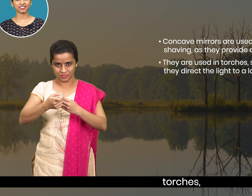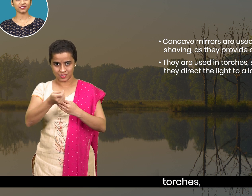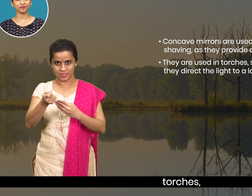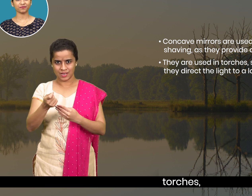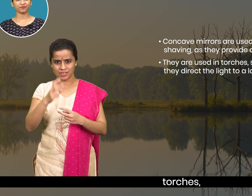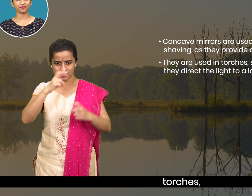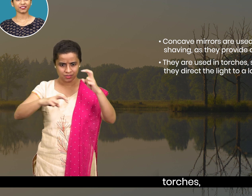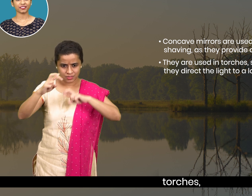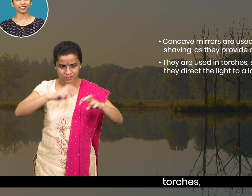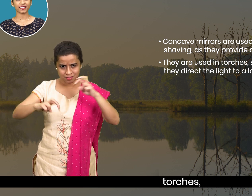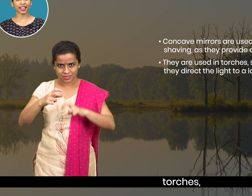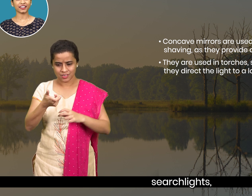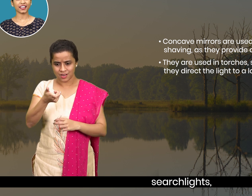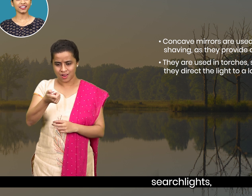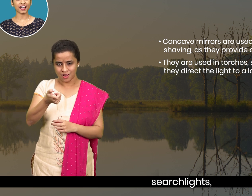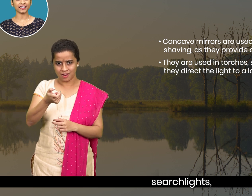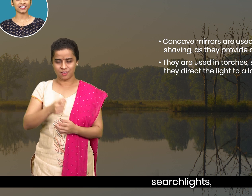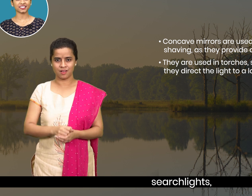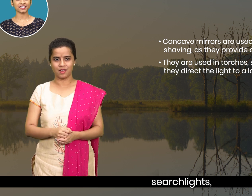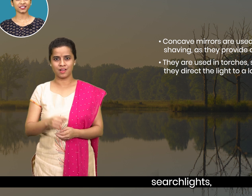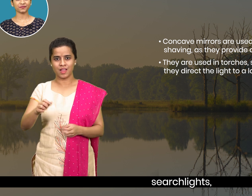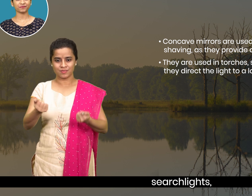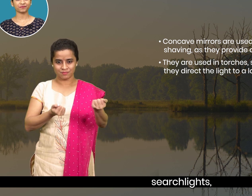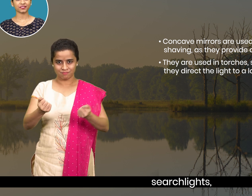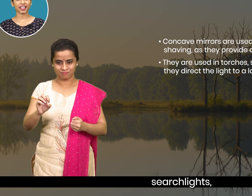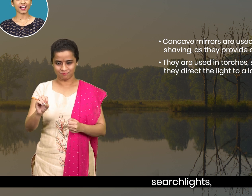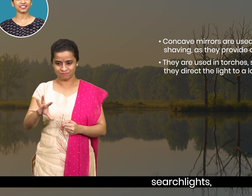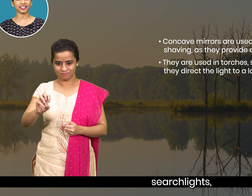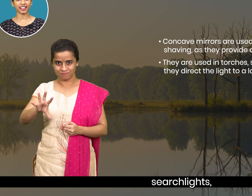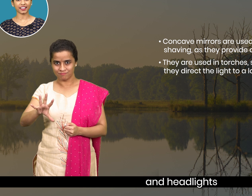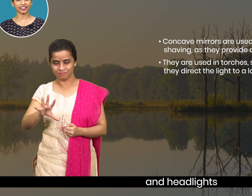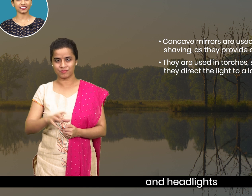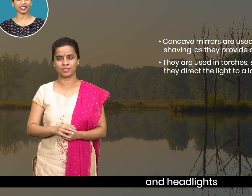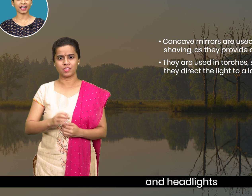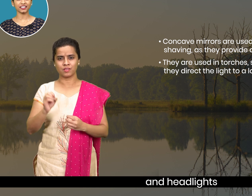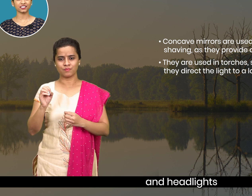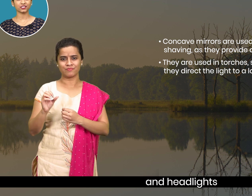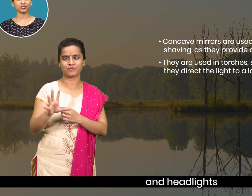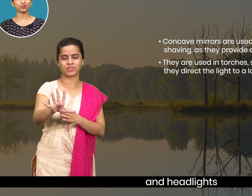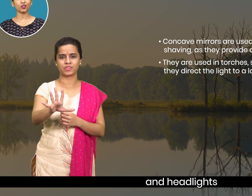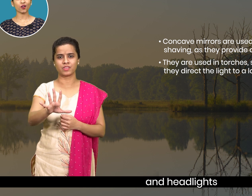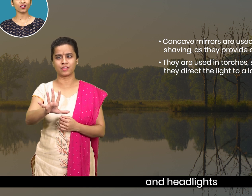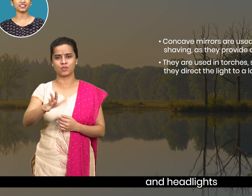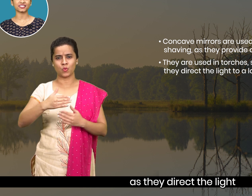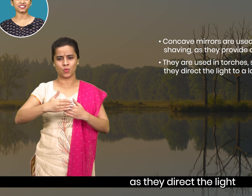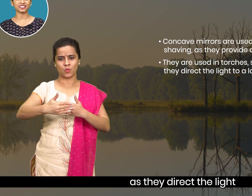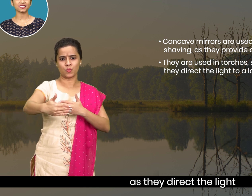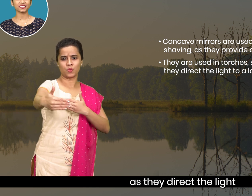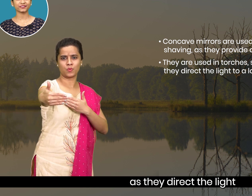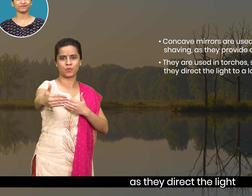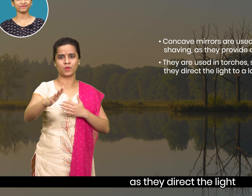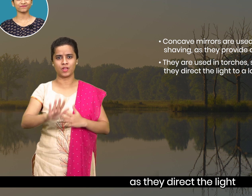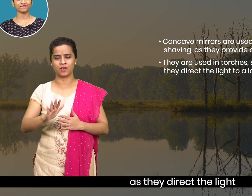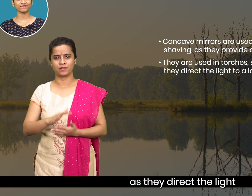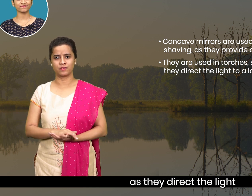searchlights and headlights as they direct the light to a long distance.